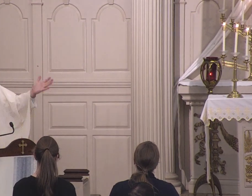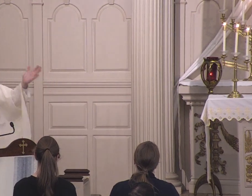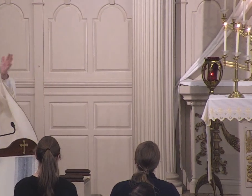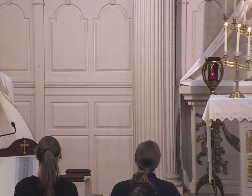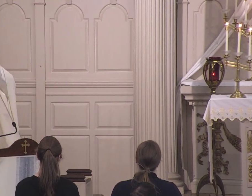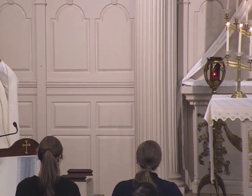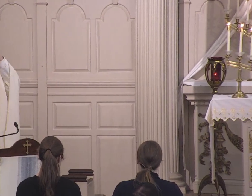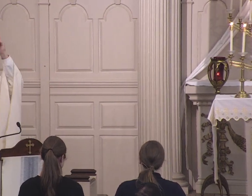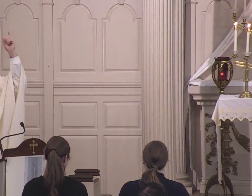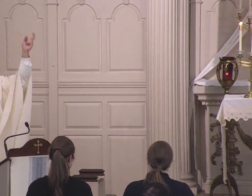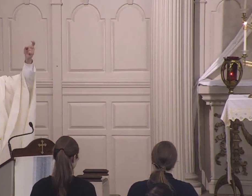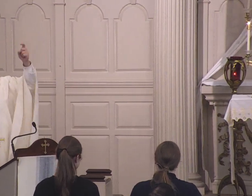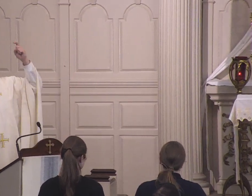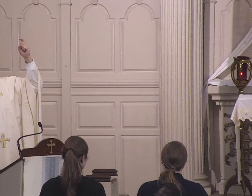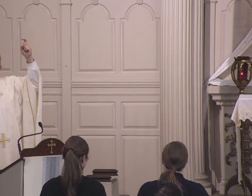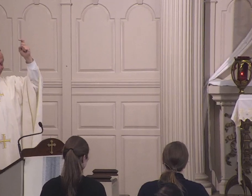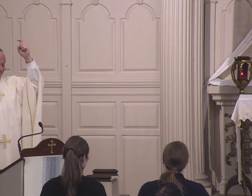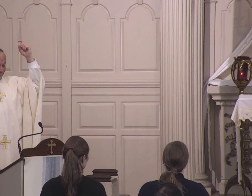alleluia.